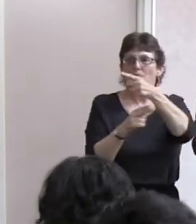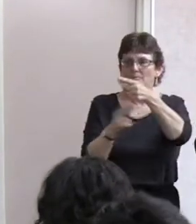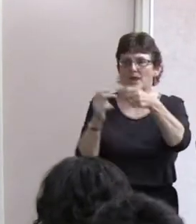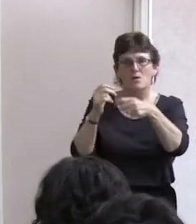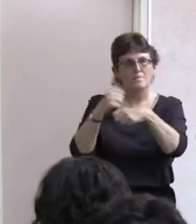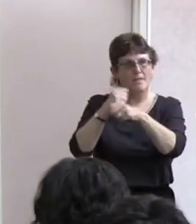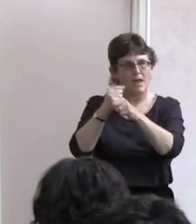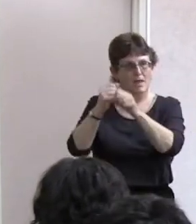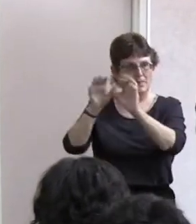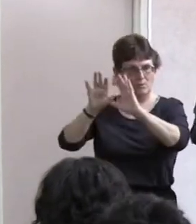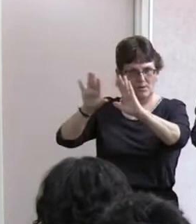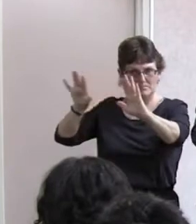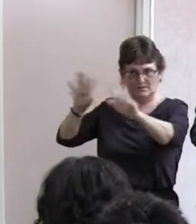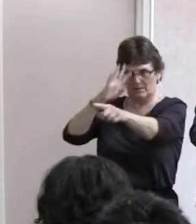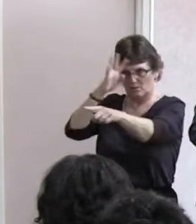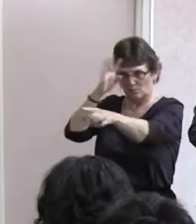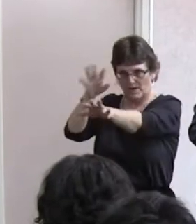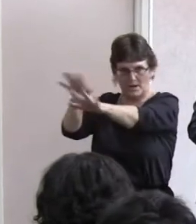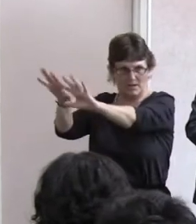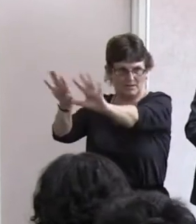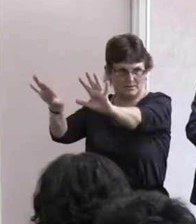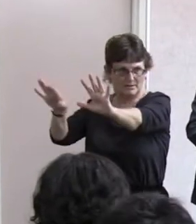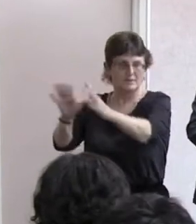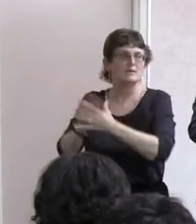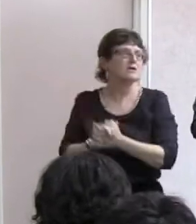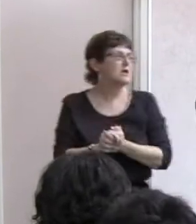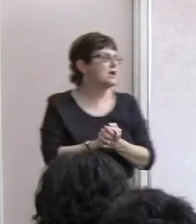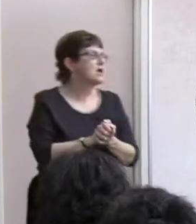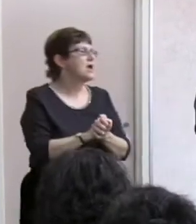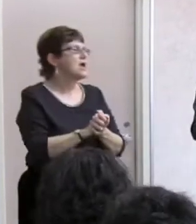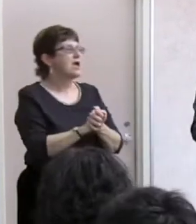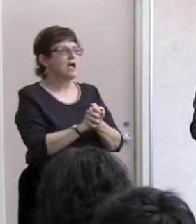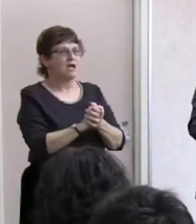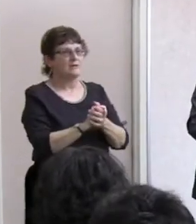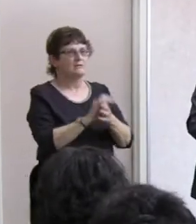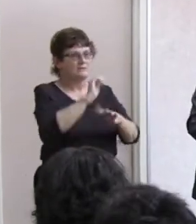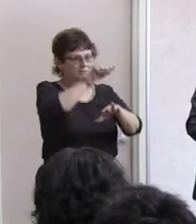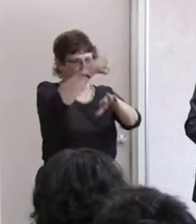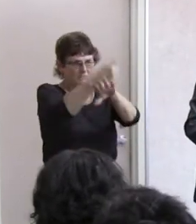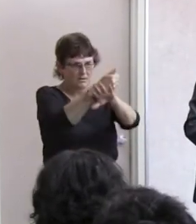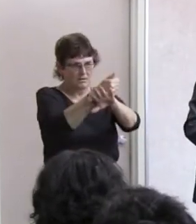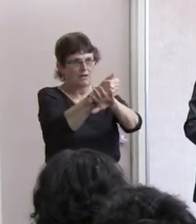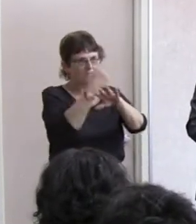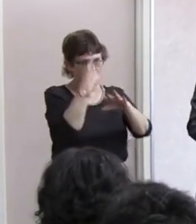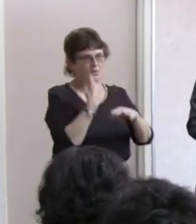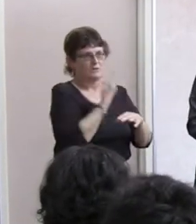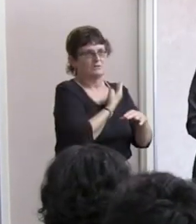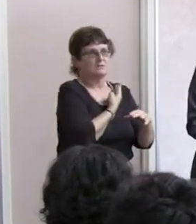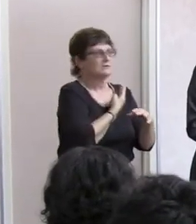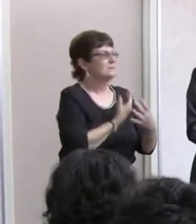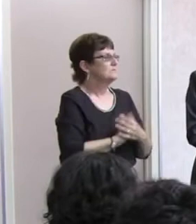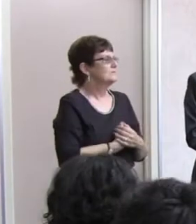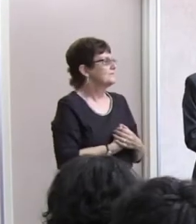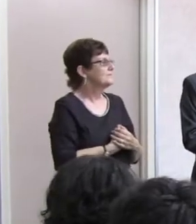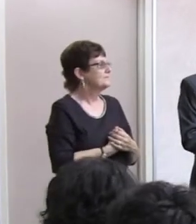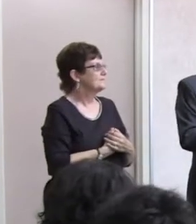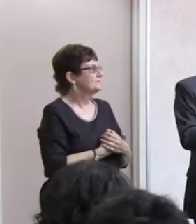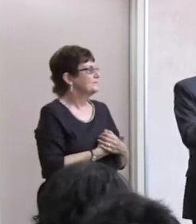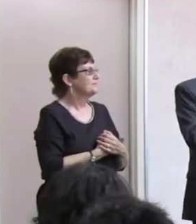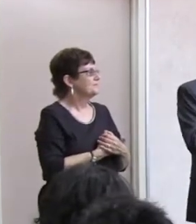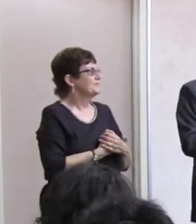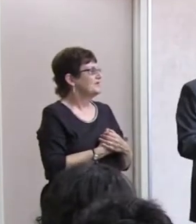are the ones, the creative people behind it, and organizing it and setting it up for us. And of